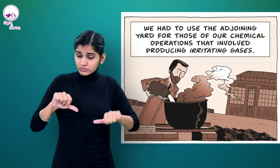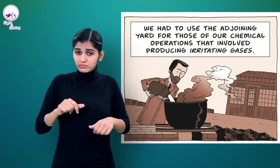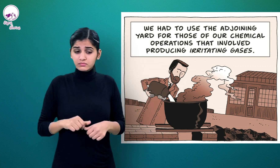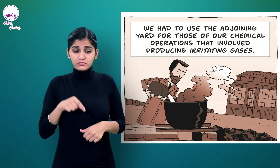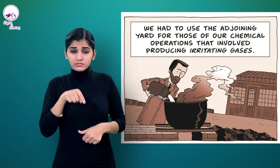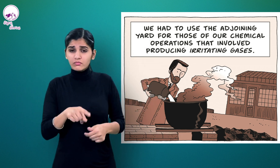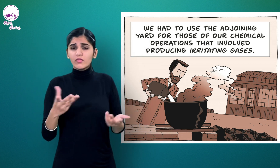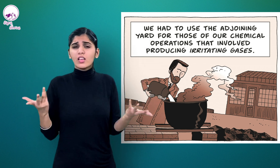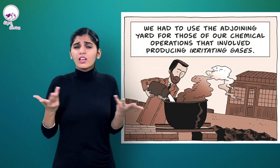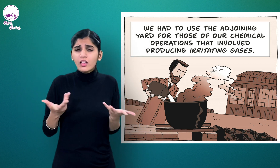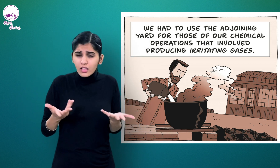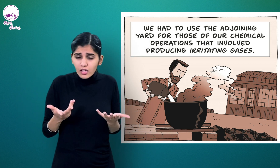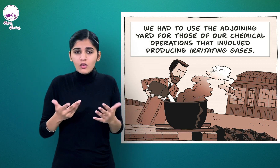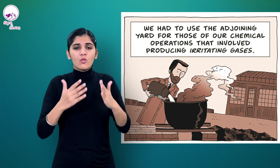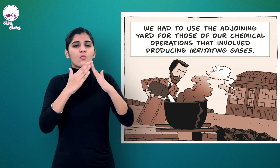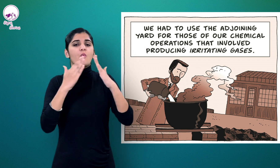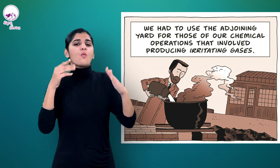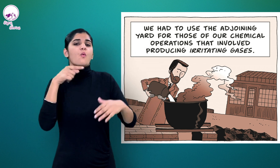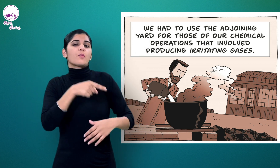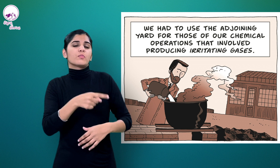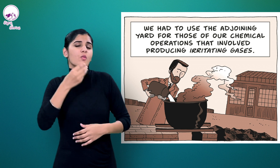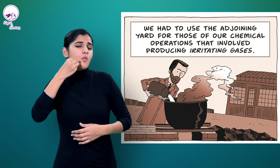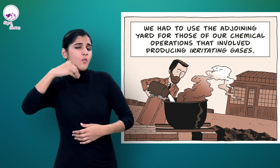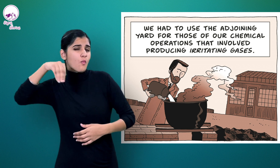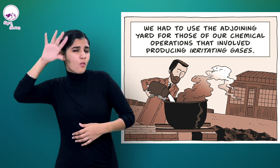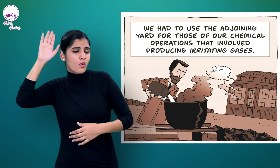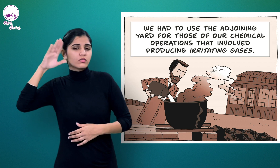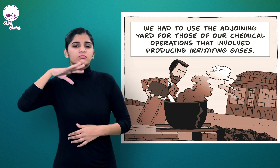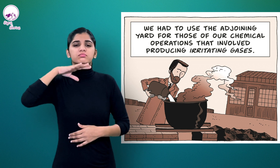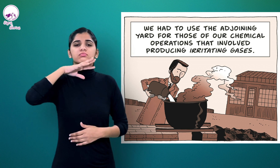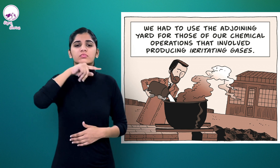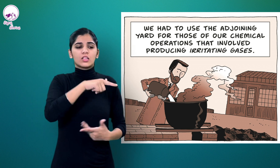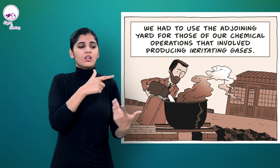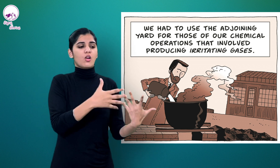involved producing irritating gases.